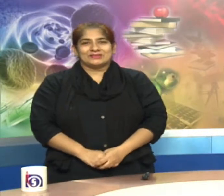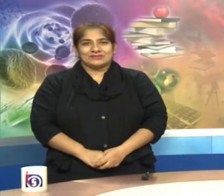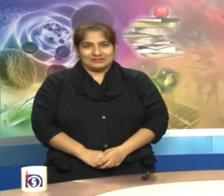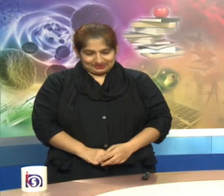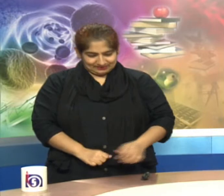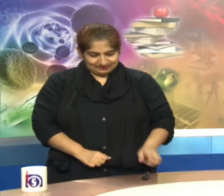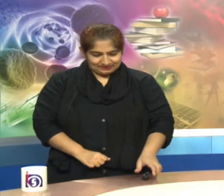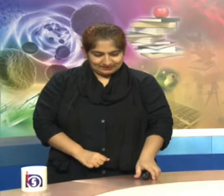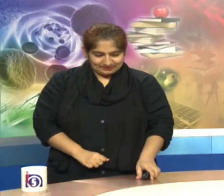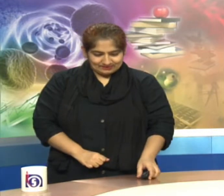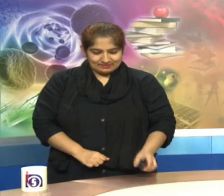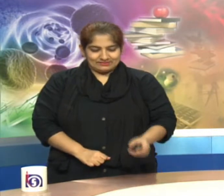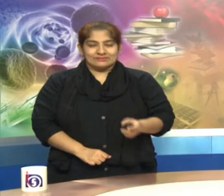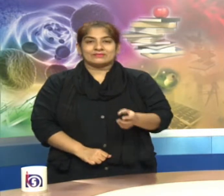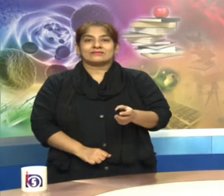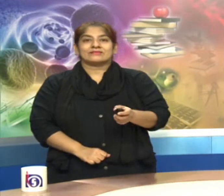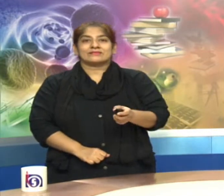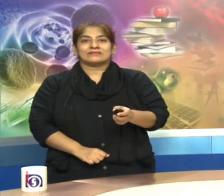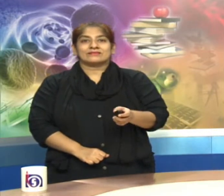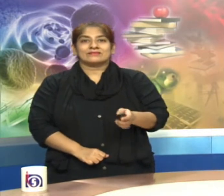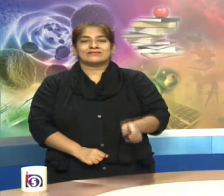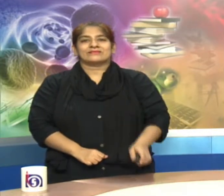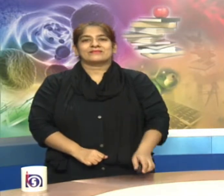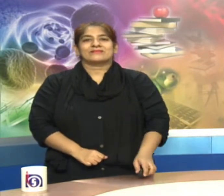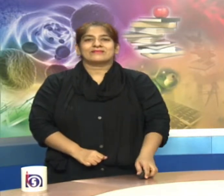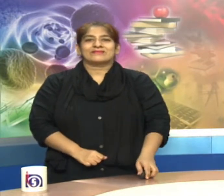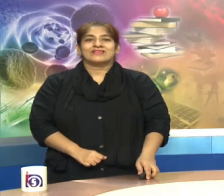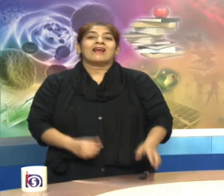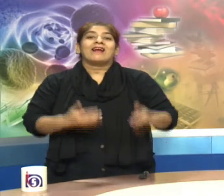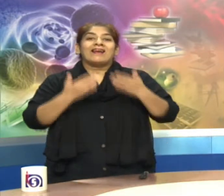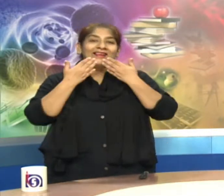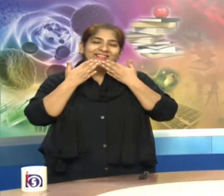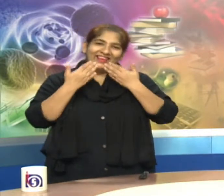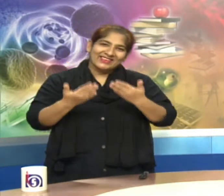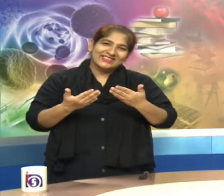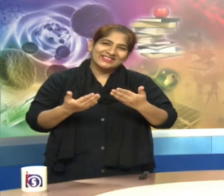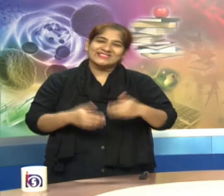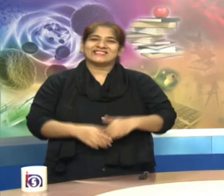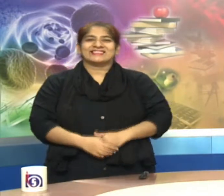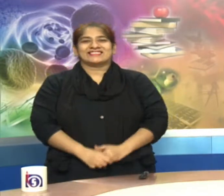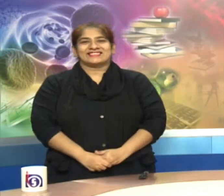Thank you.